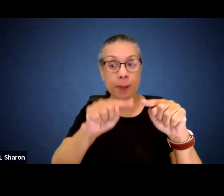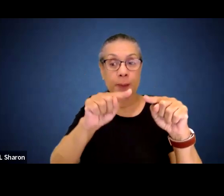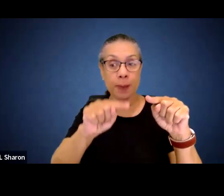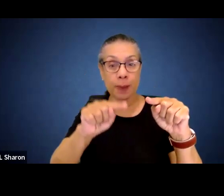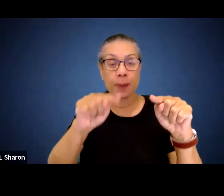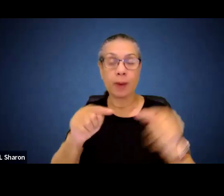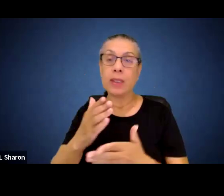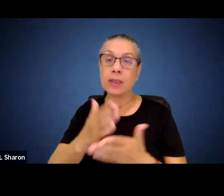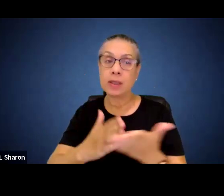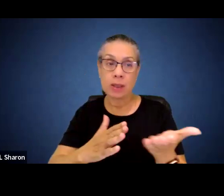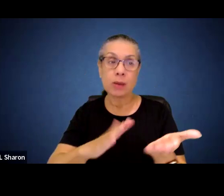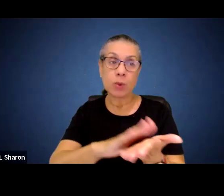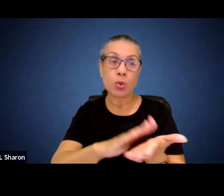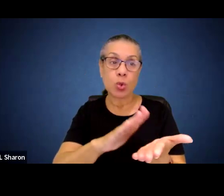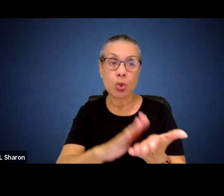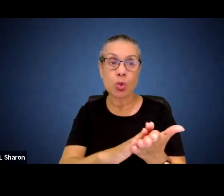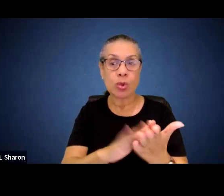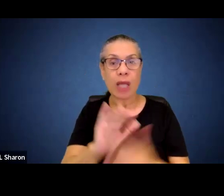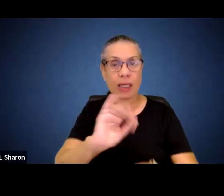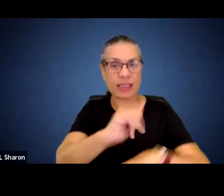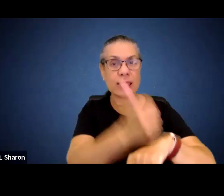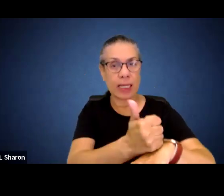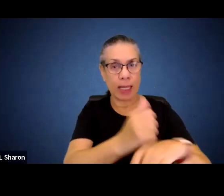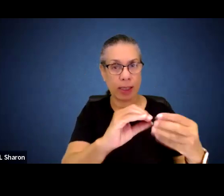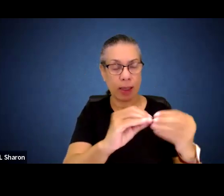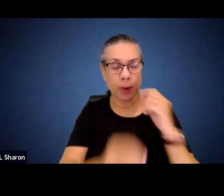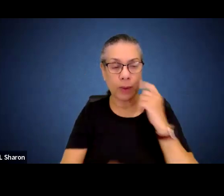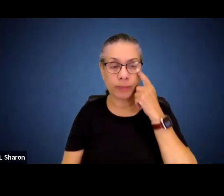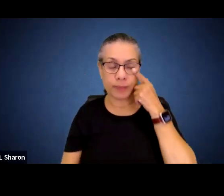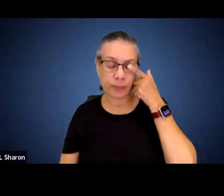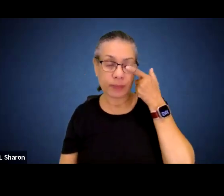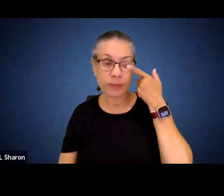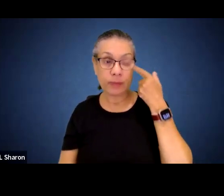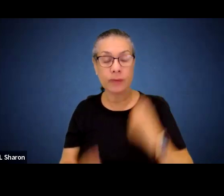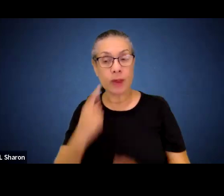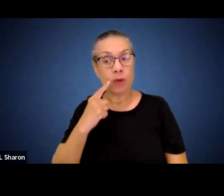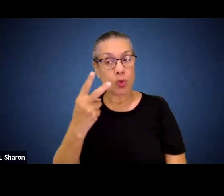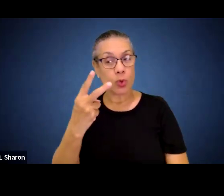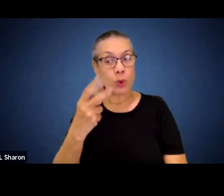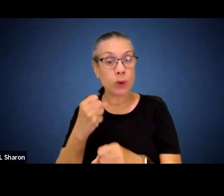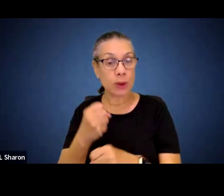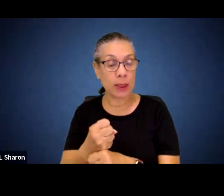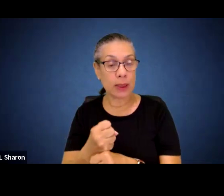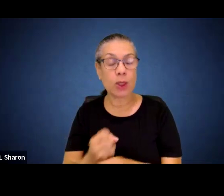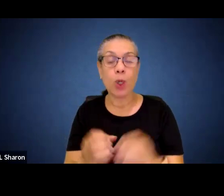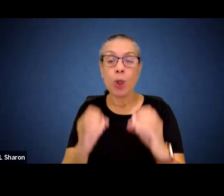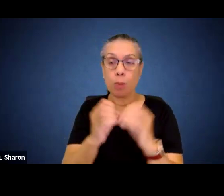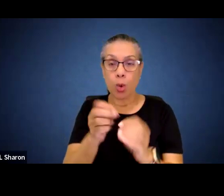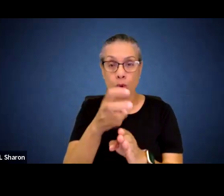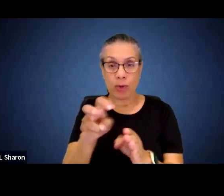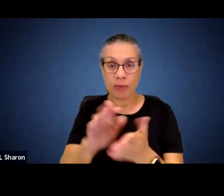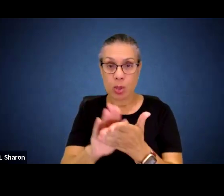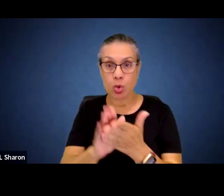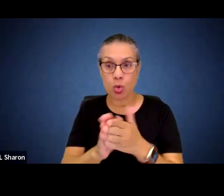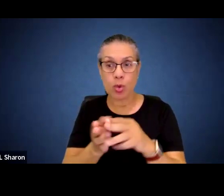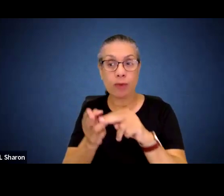schools are at each percentile level. The fact that for 2 years in a row, more transformation schools have